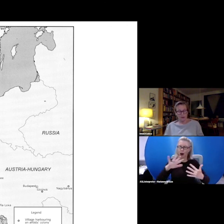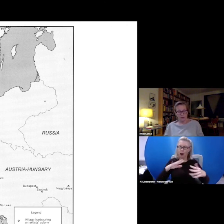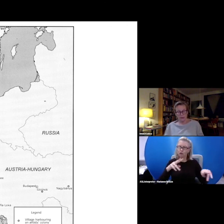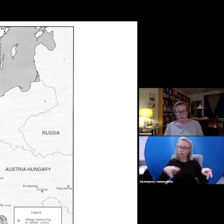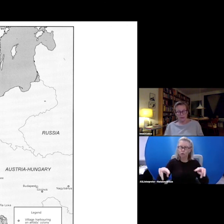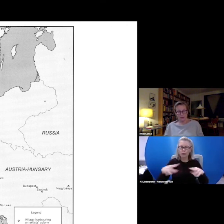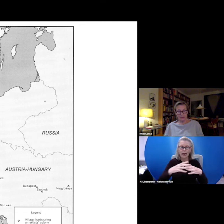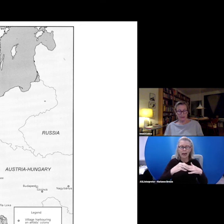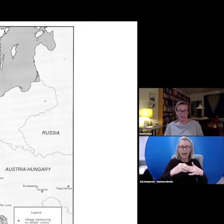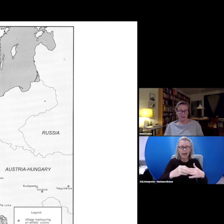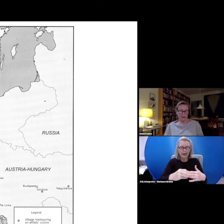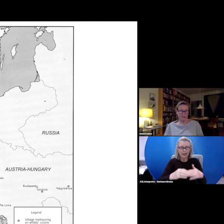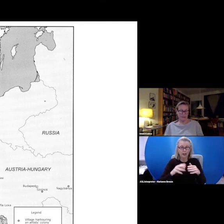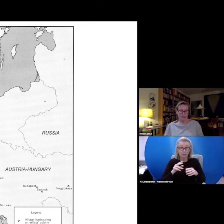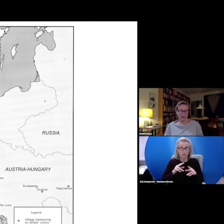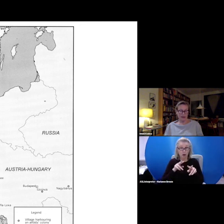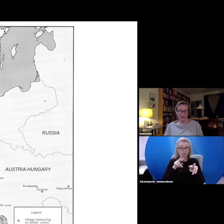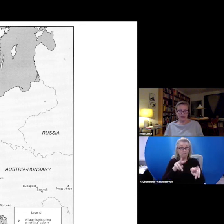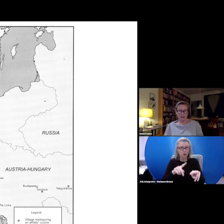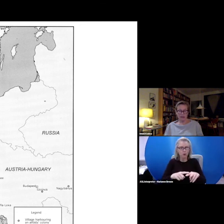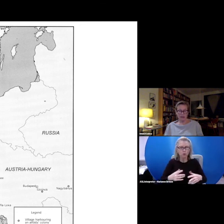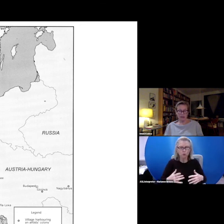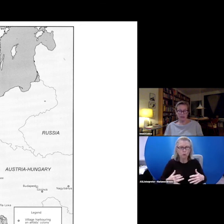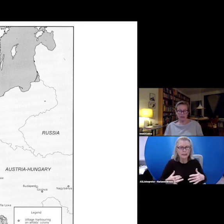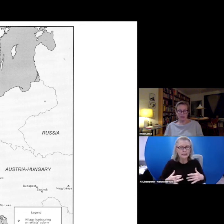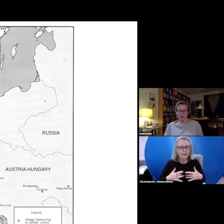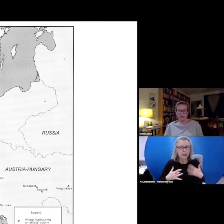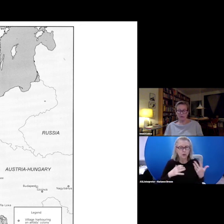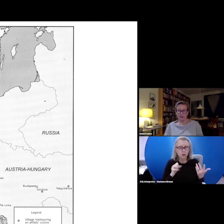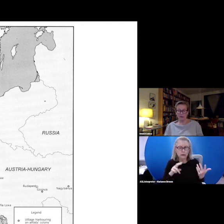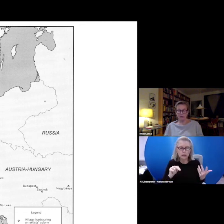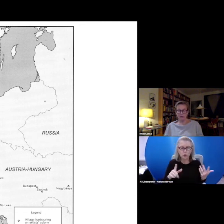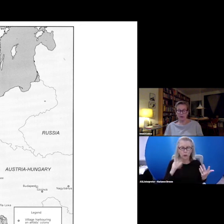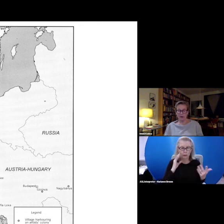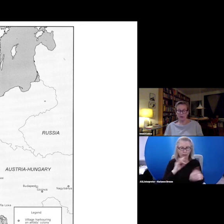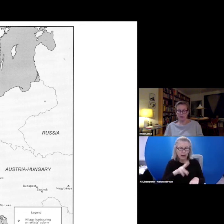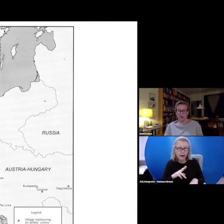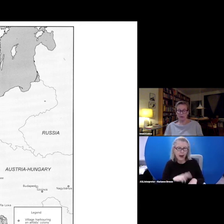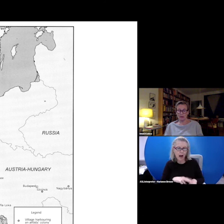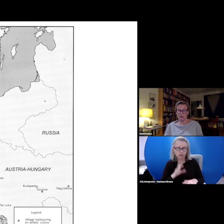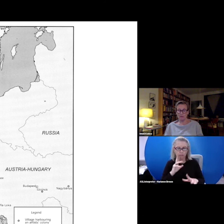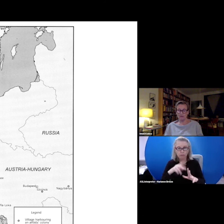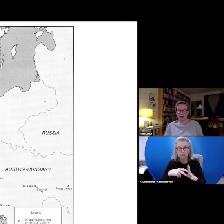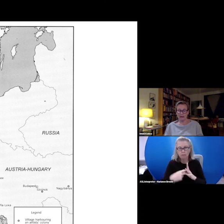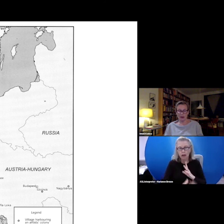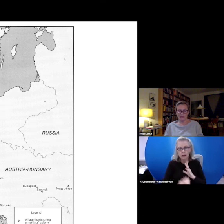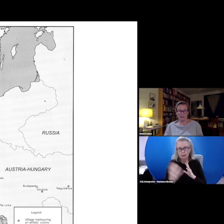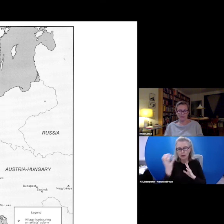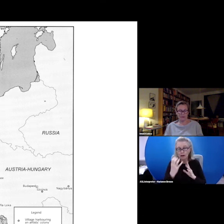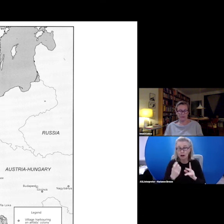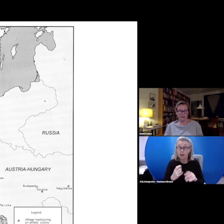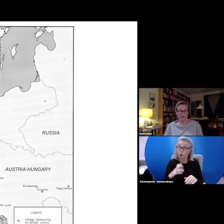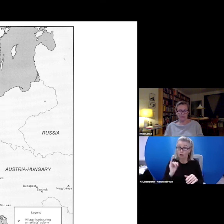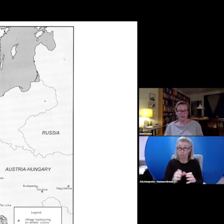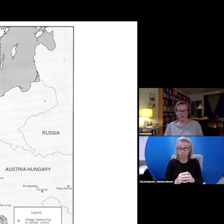The colonies themselves ranged in size from a few dozen artists to over